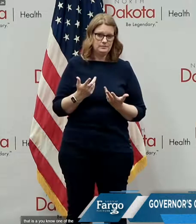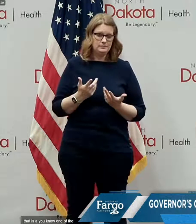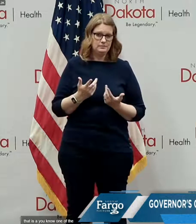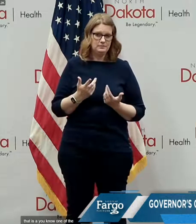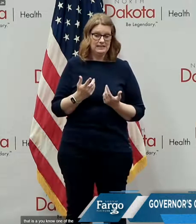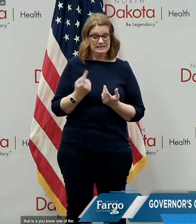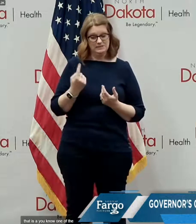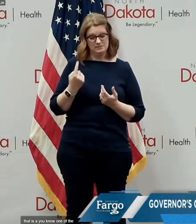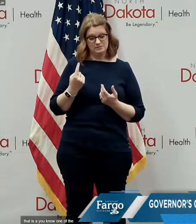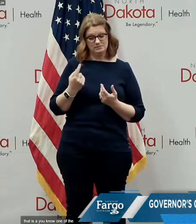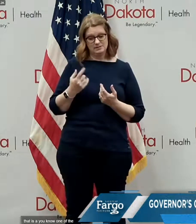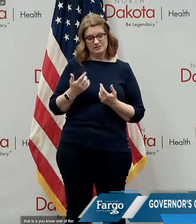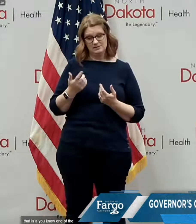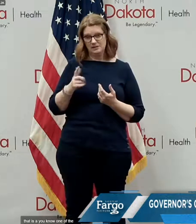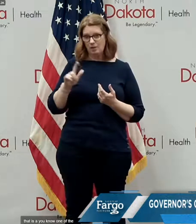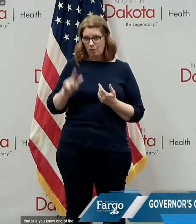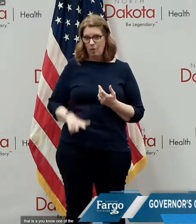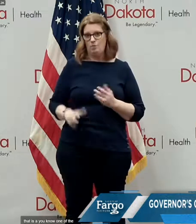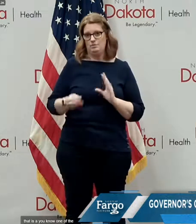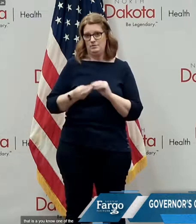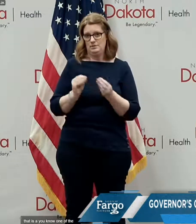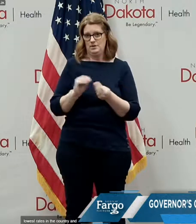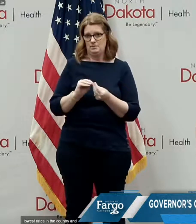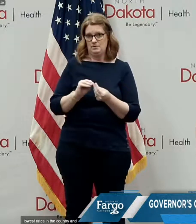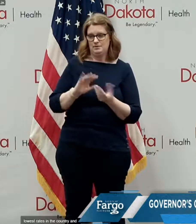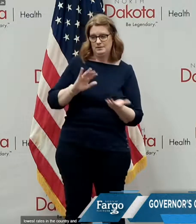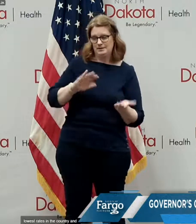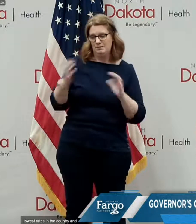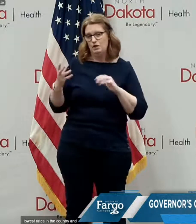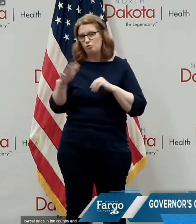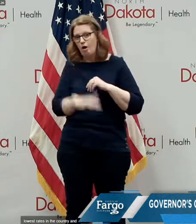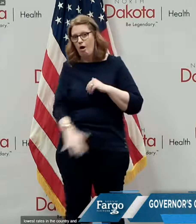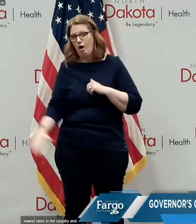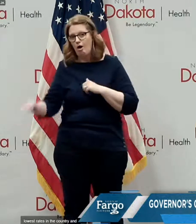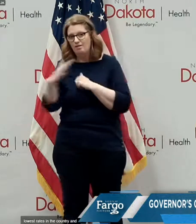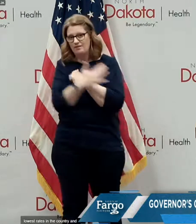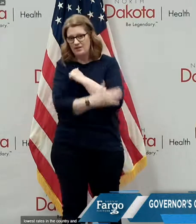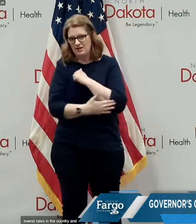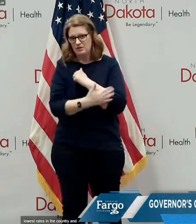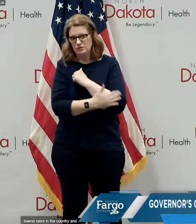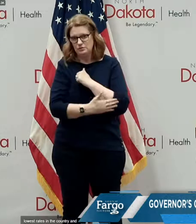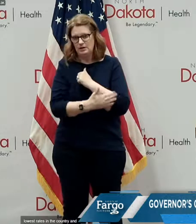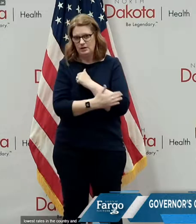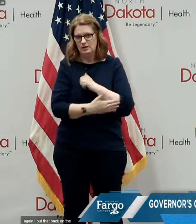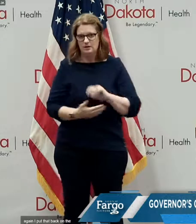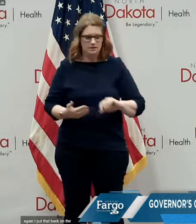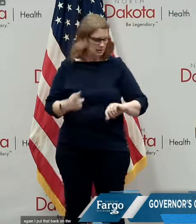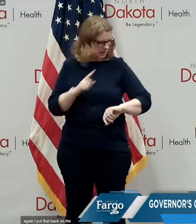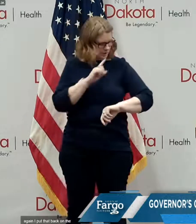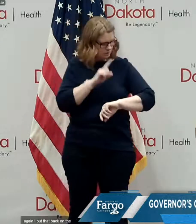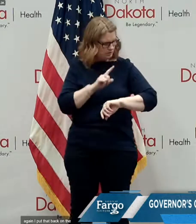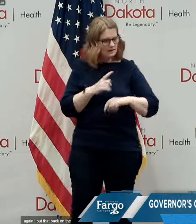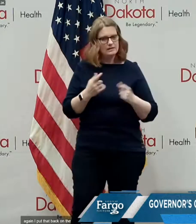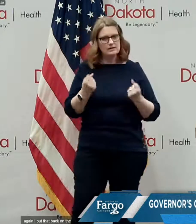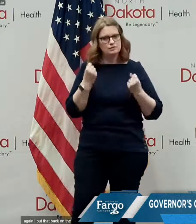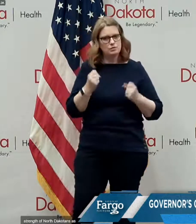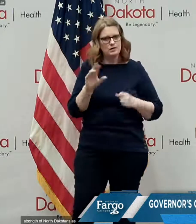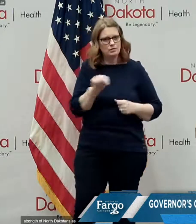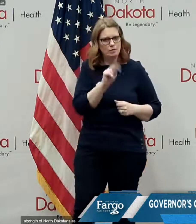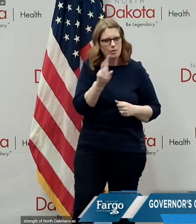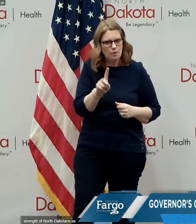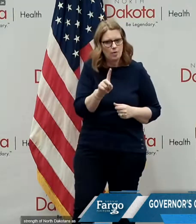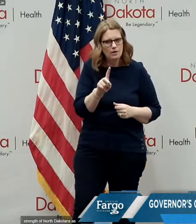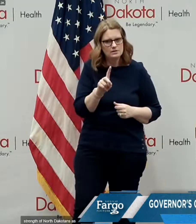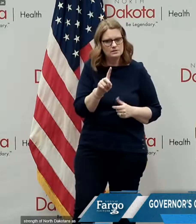rates in the country. And again, I put that back on the strength of North Dakotans as individuals, but also